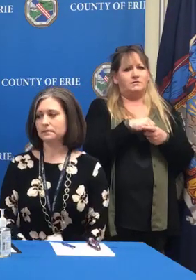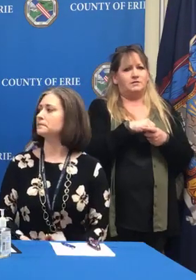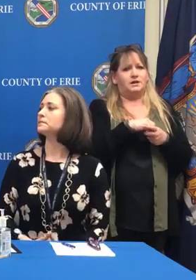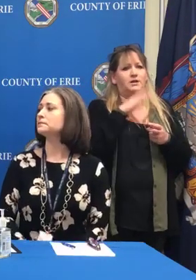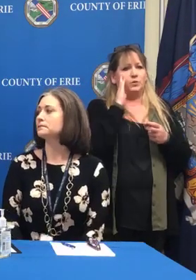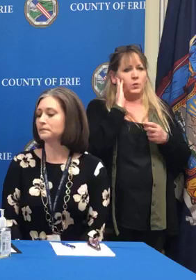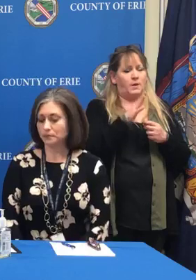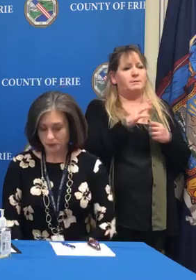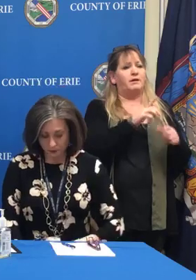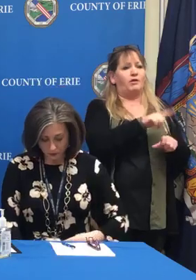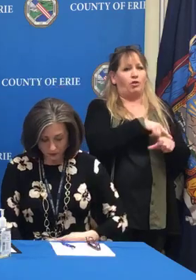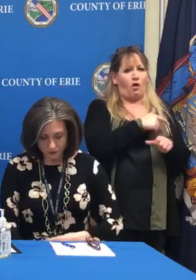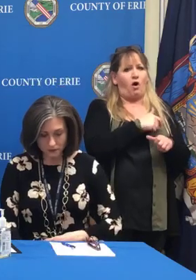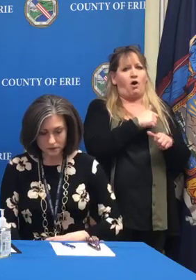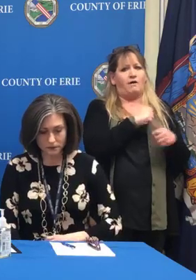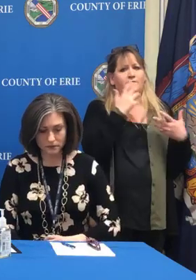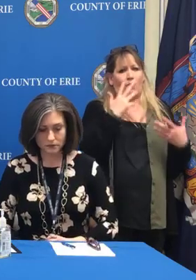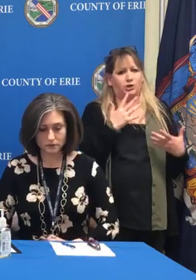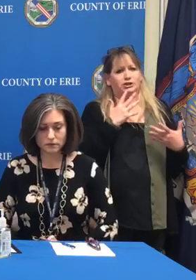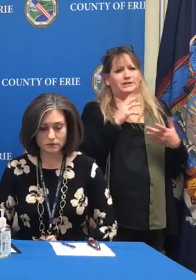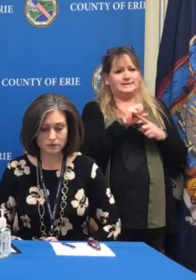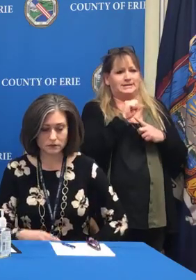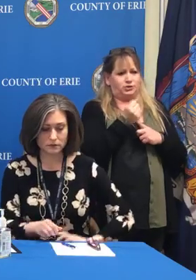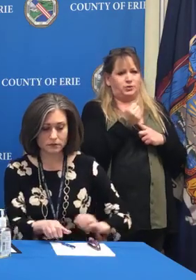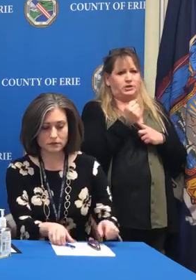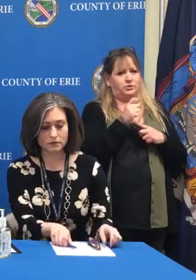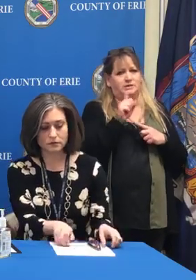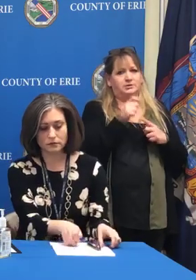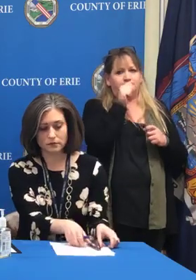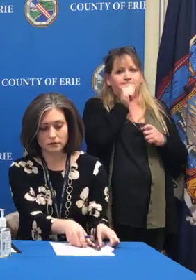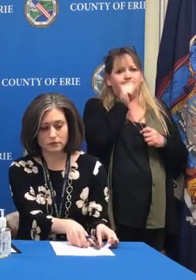going to be a long, unfortunate situation we have to